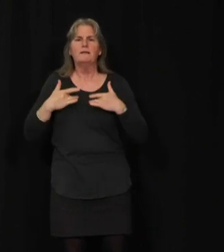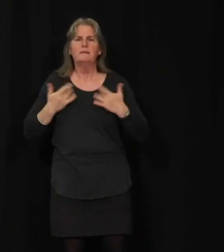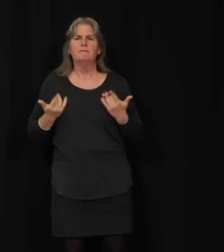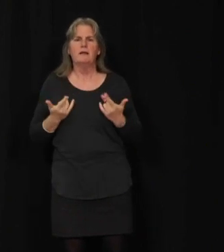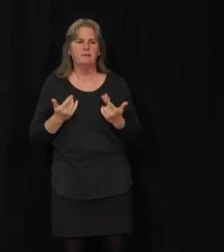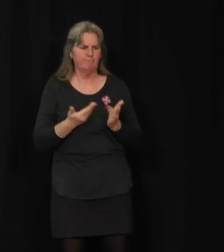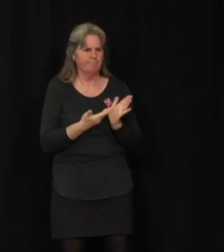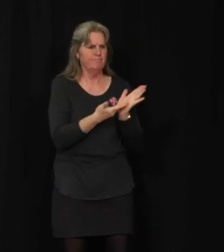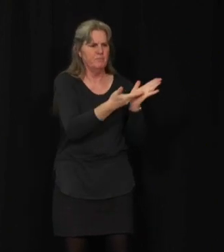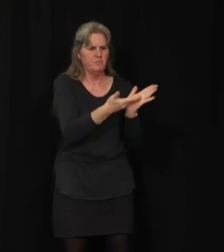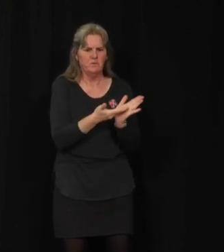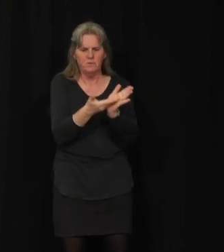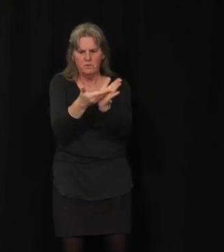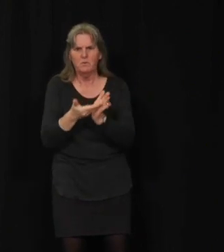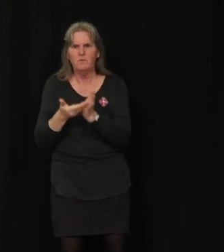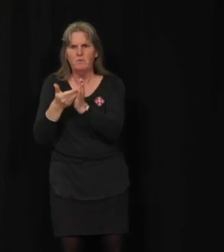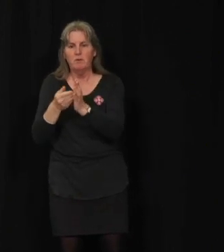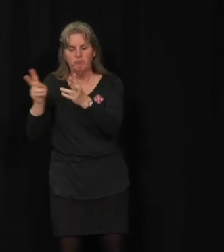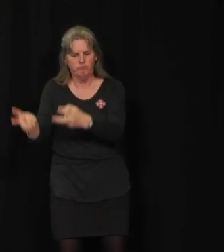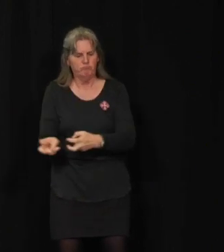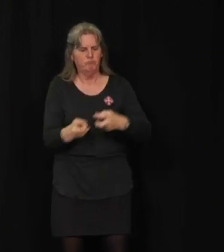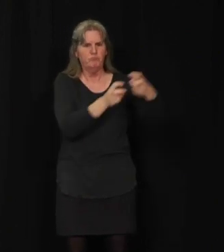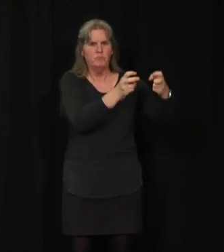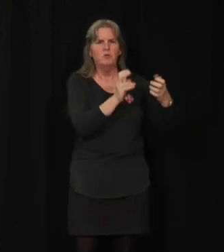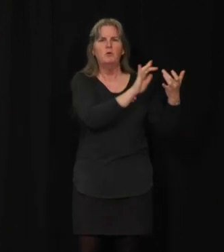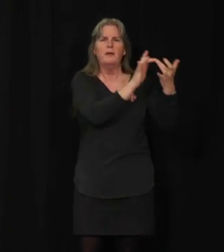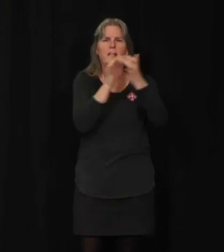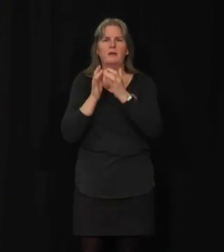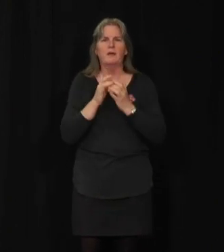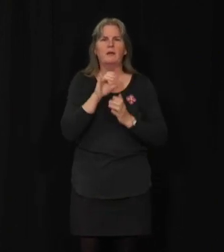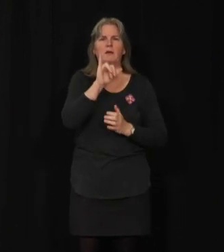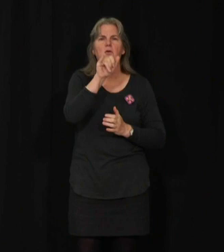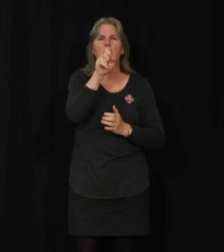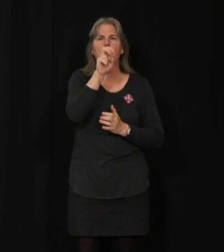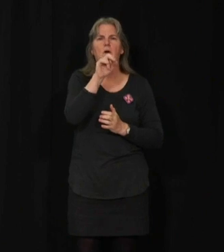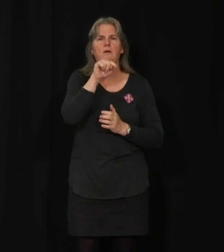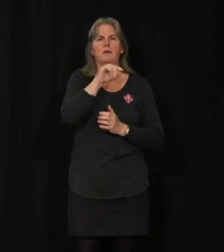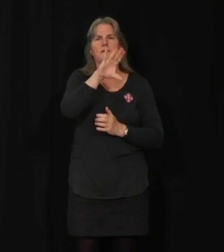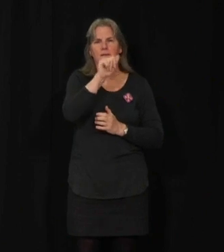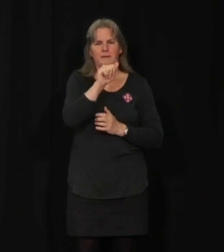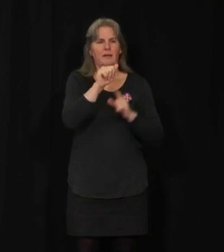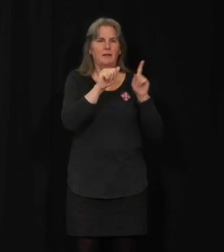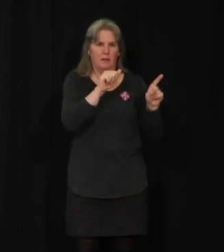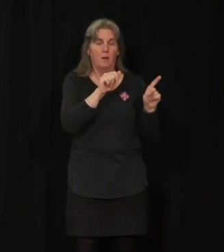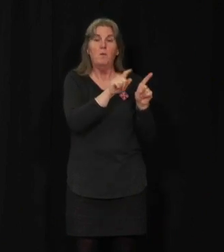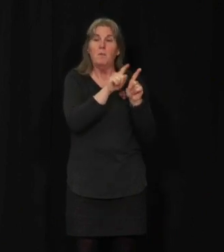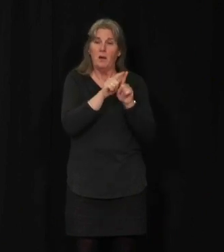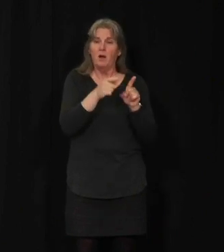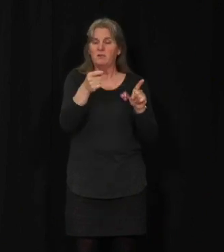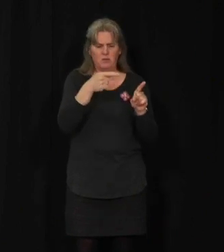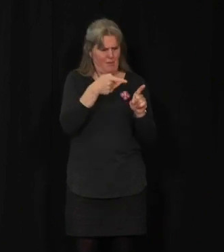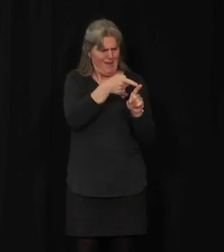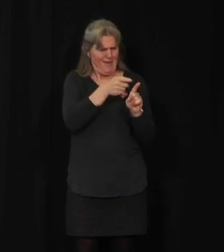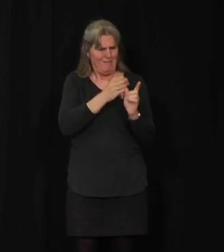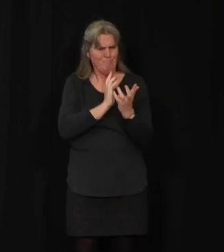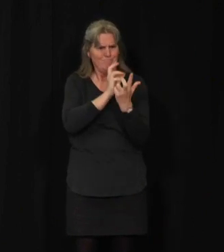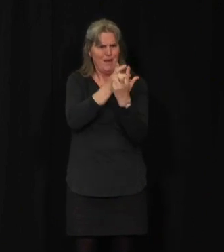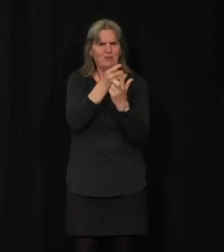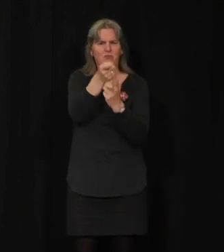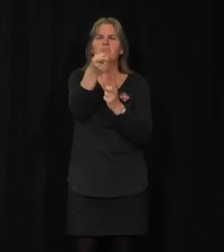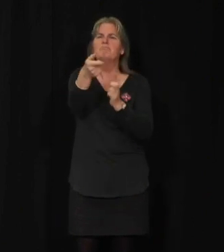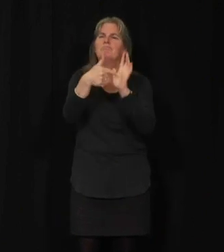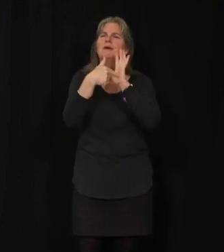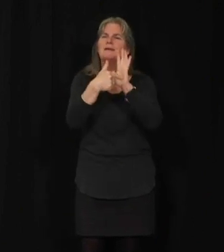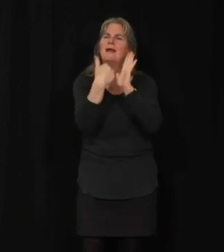are developed, they are uploaded to yukon.ca and also shared with those to whom they apply. Some examples